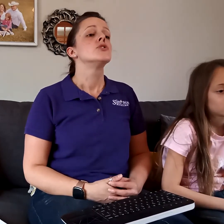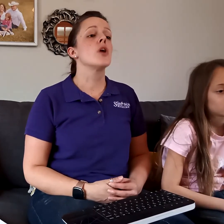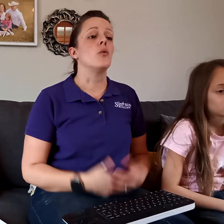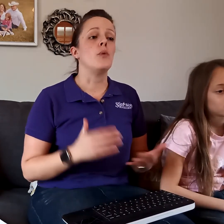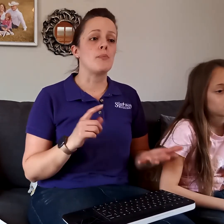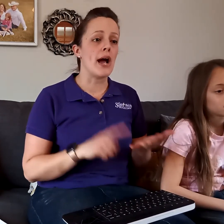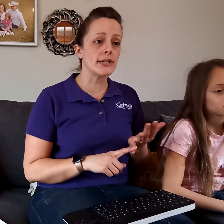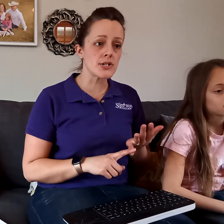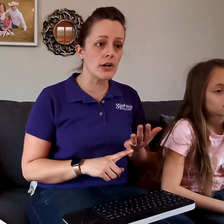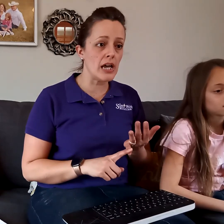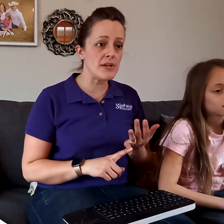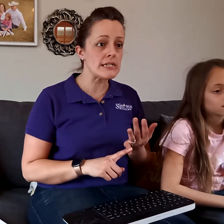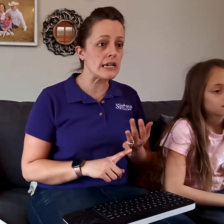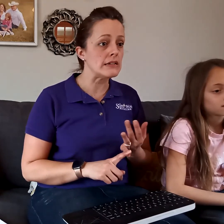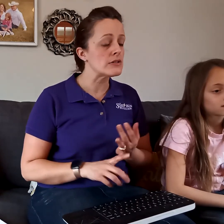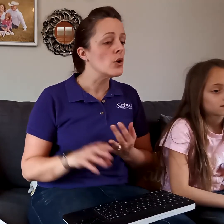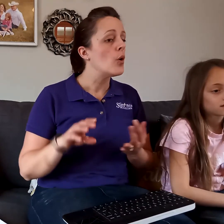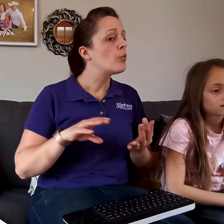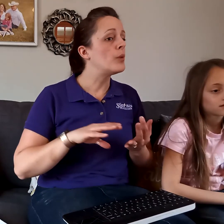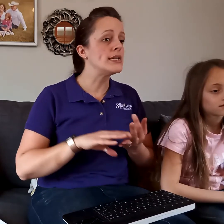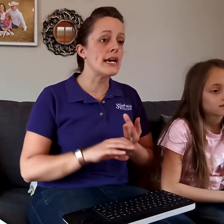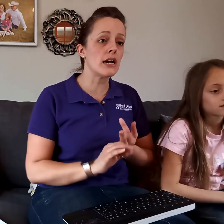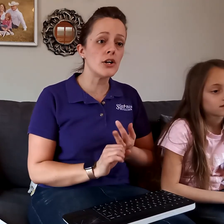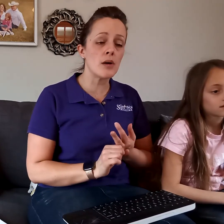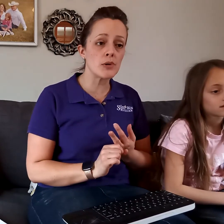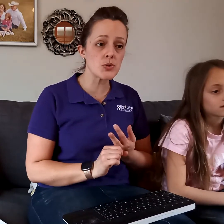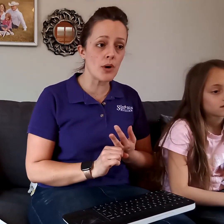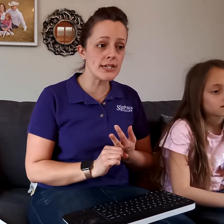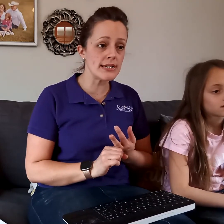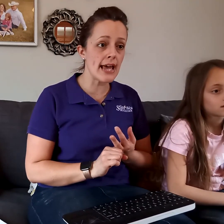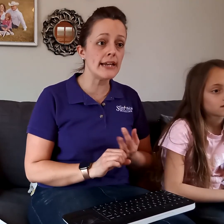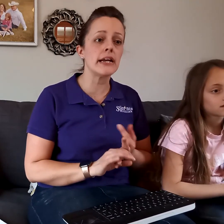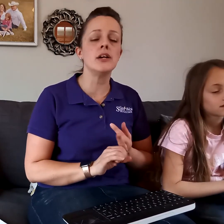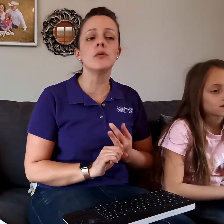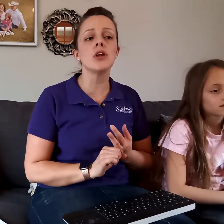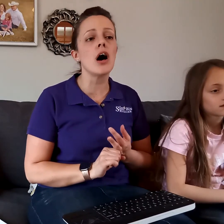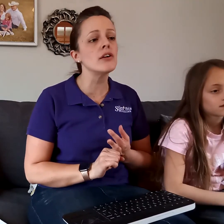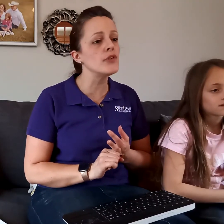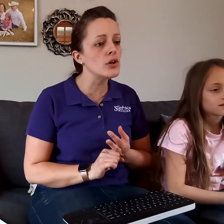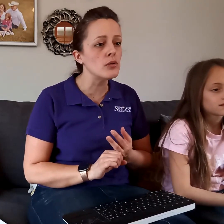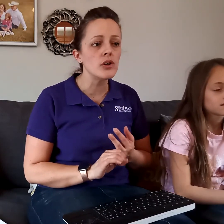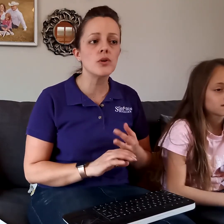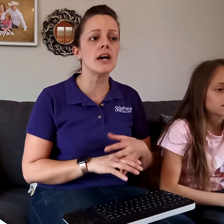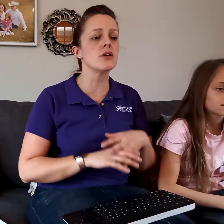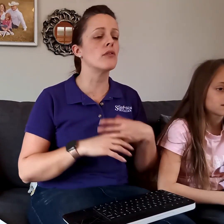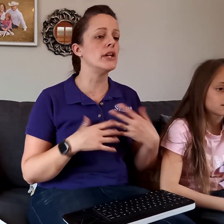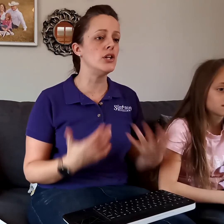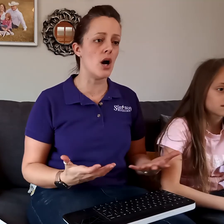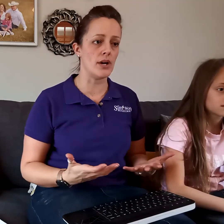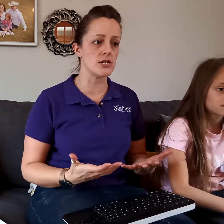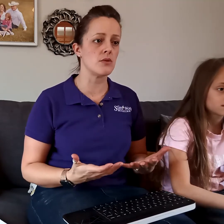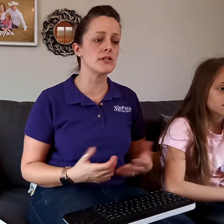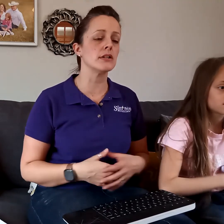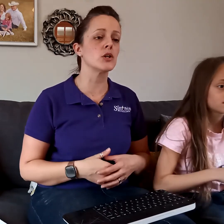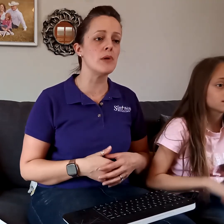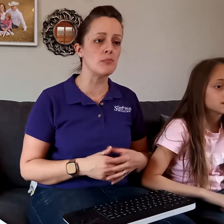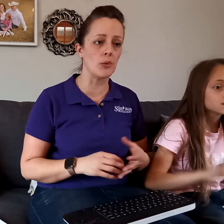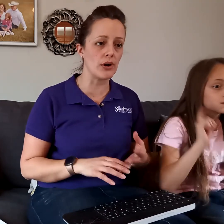So we practiced our ABCs. We did our numbers 1 to 10, and I know a lot of you guys already know it, so it's a little bit boring for you,